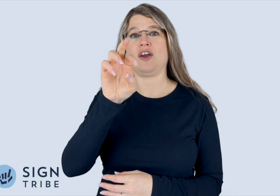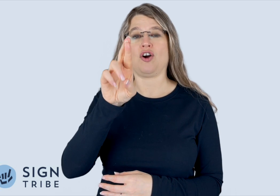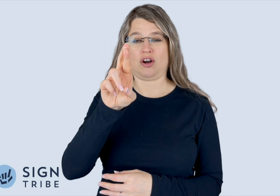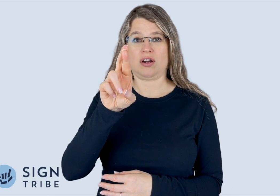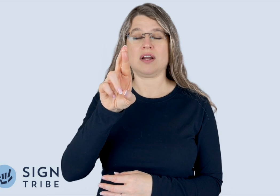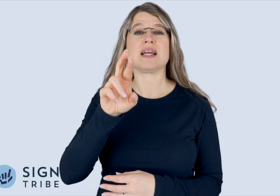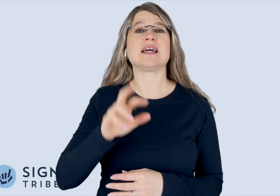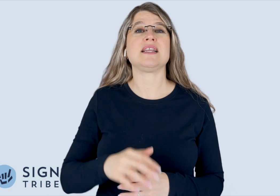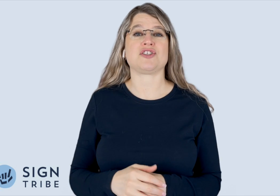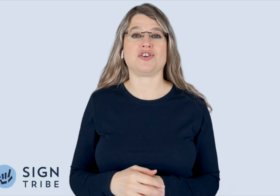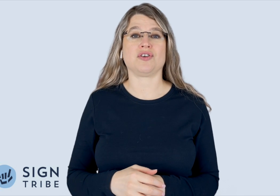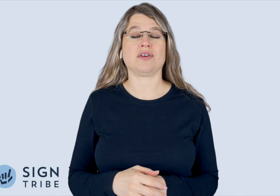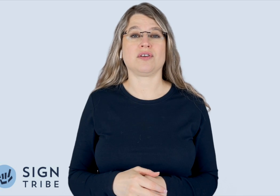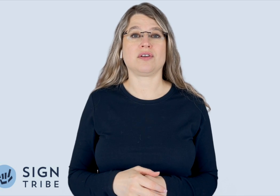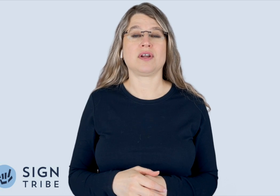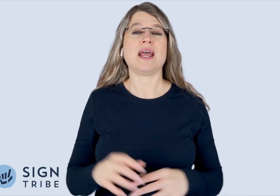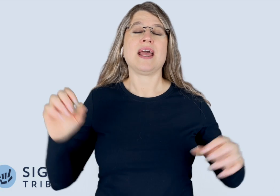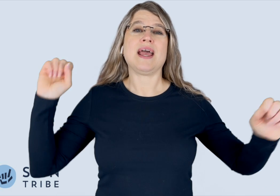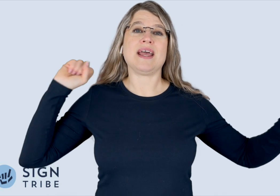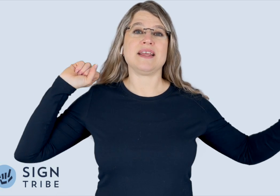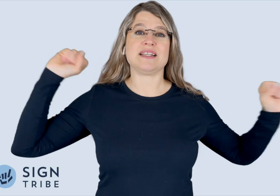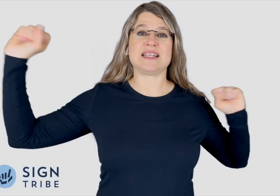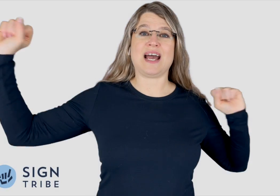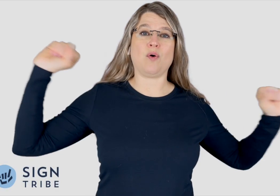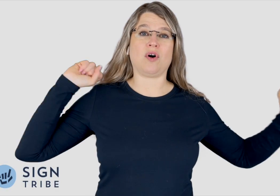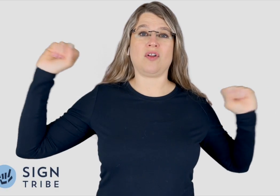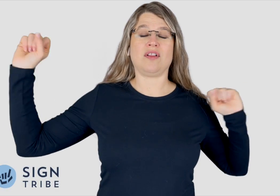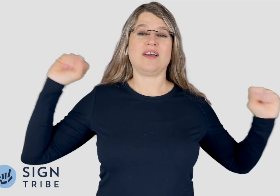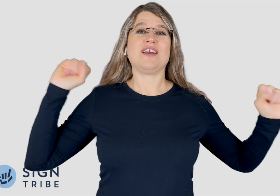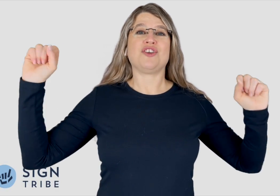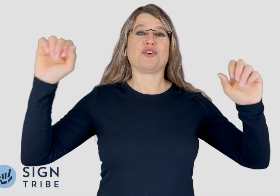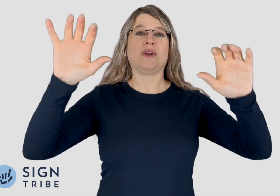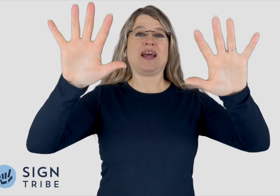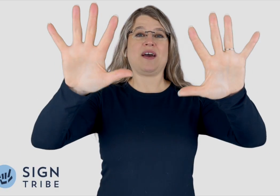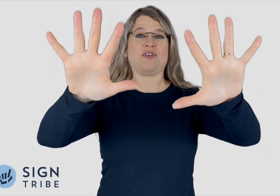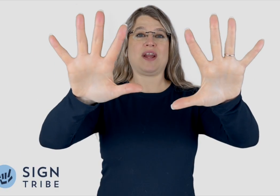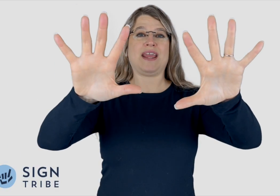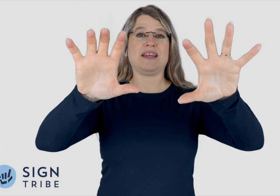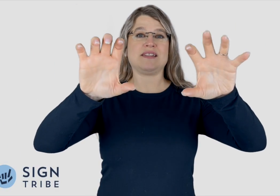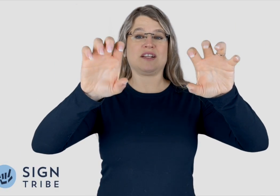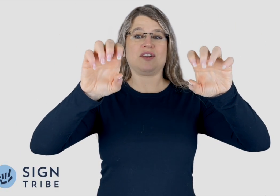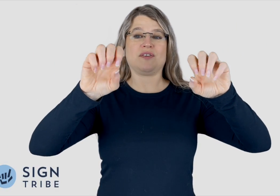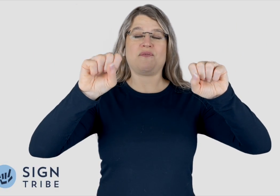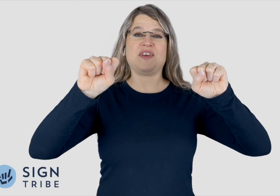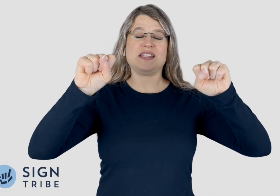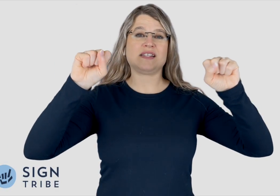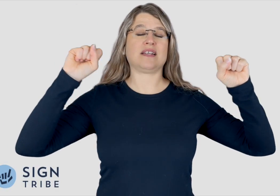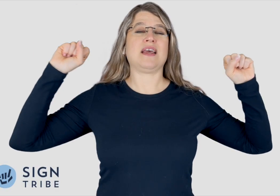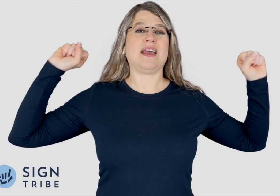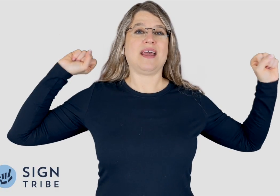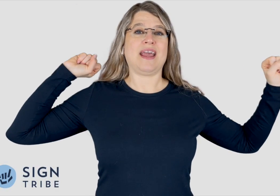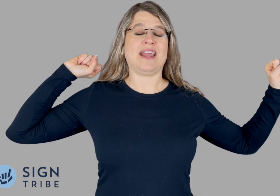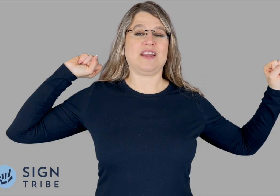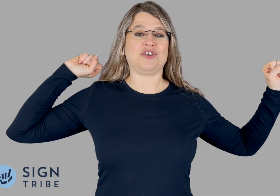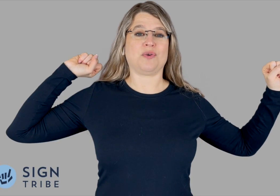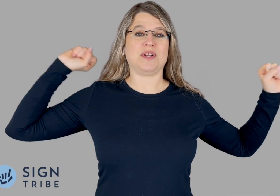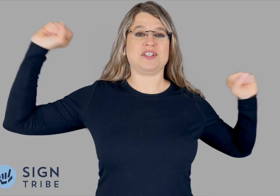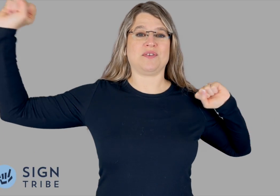C-O-N-D-I-T-I-O-N-E-R, conditioner. And then towel, you're going to have your hands in a fist and you're going to,